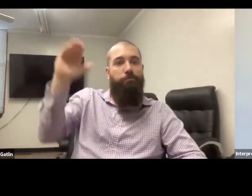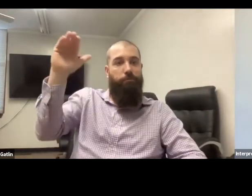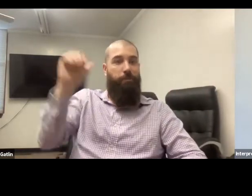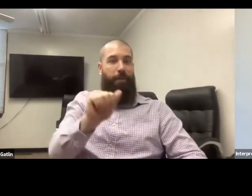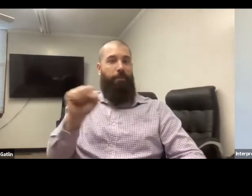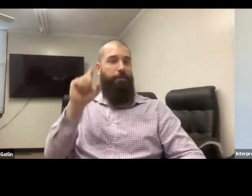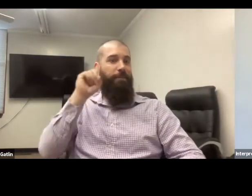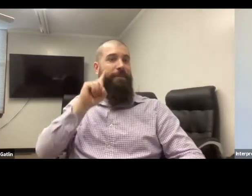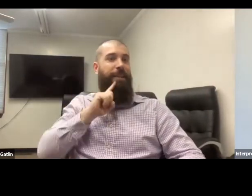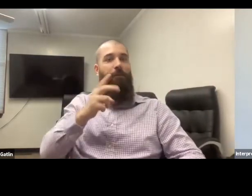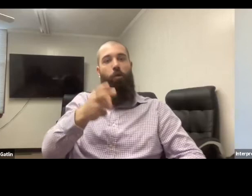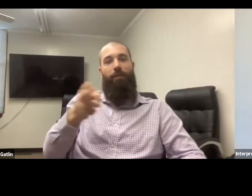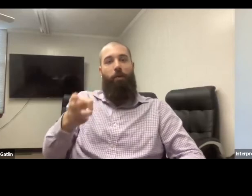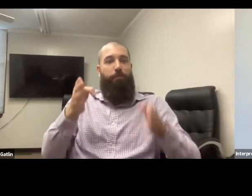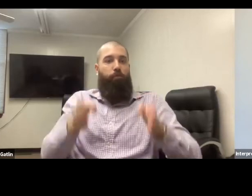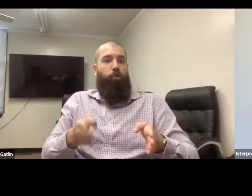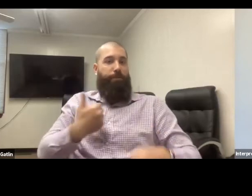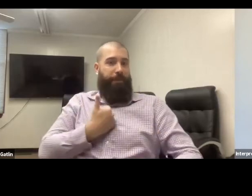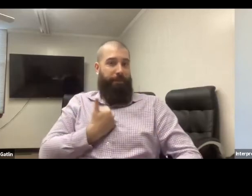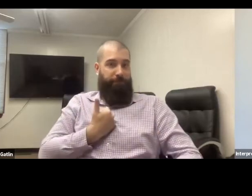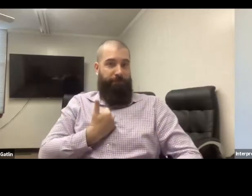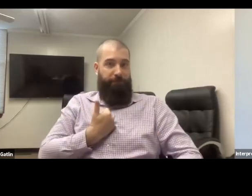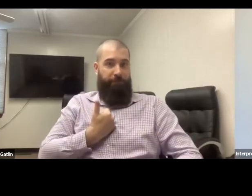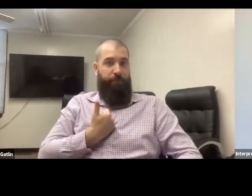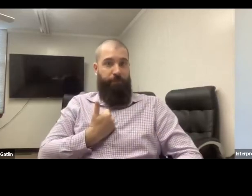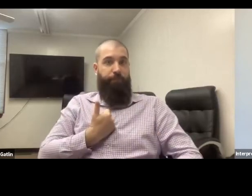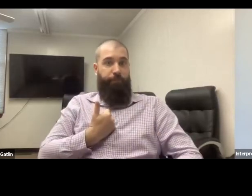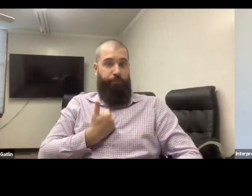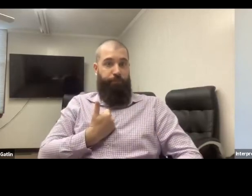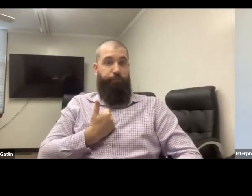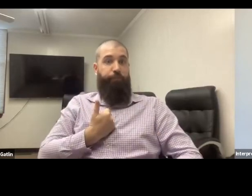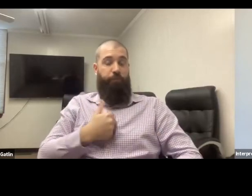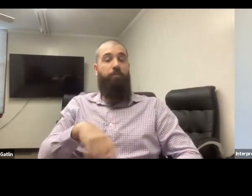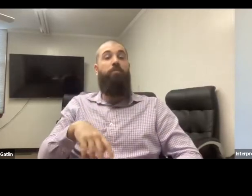you know, I share my personal experience growing up as a deaf and hard of hearing person.